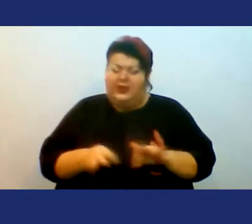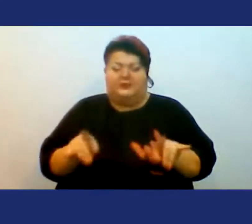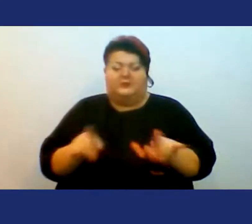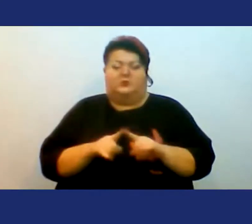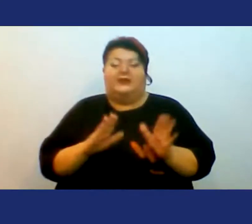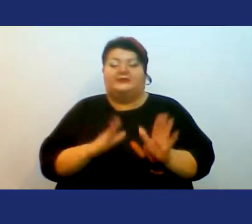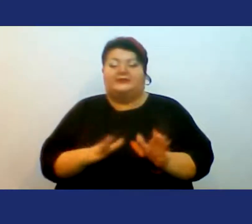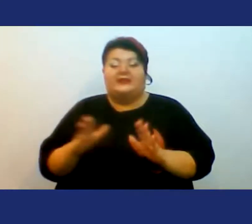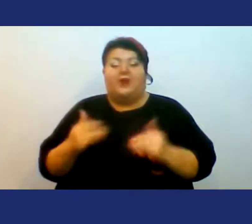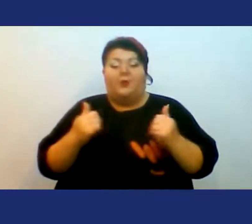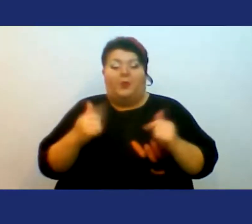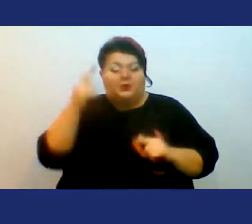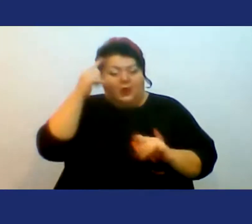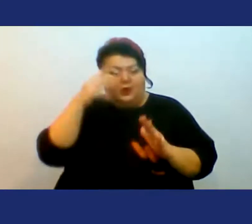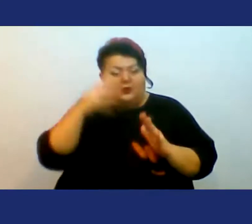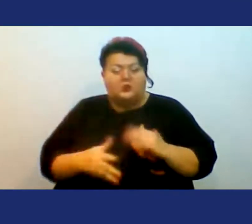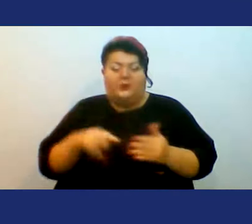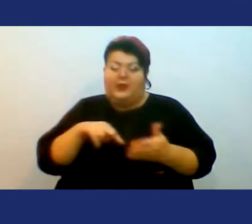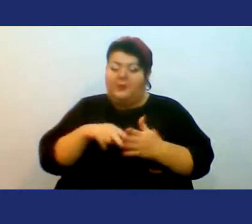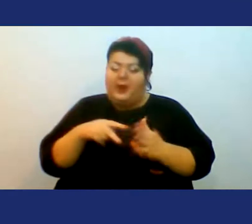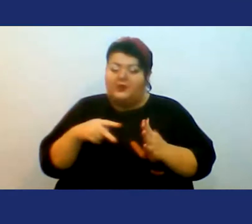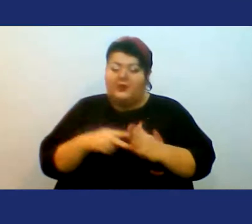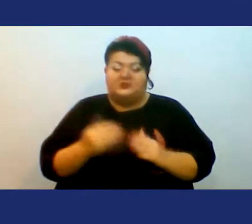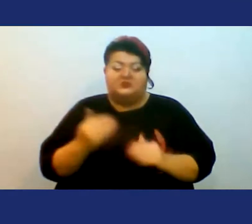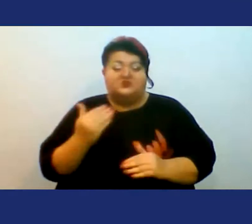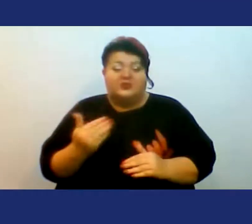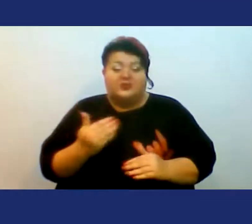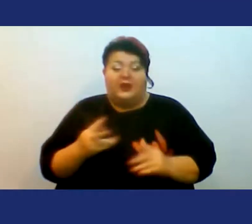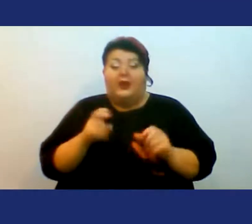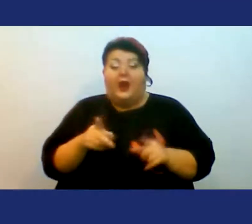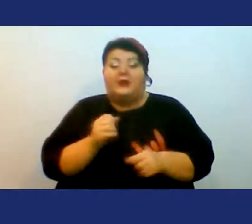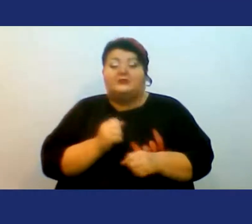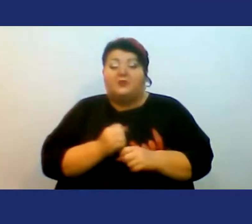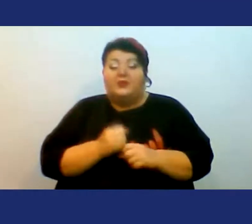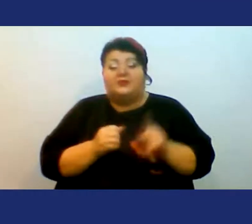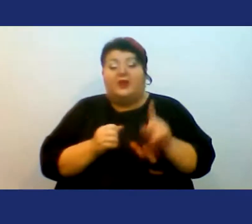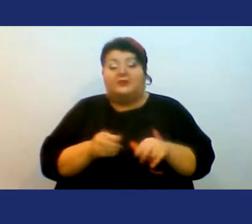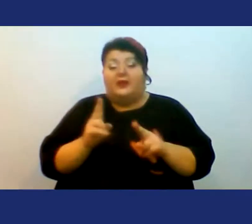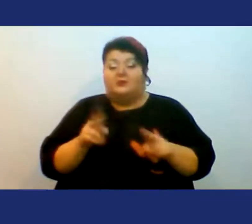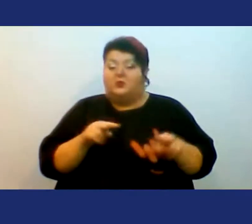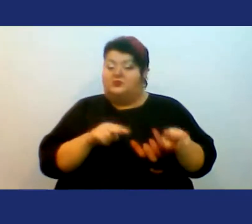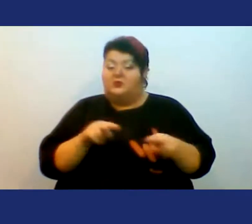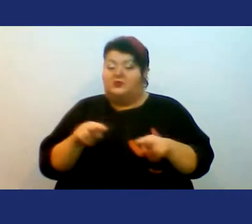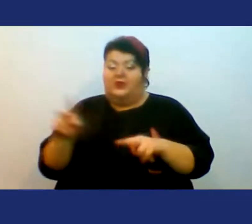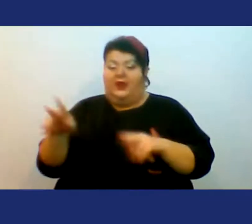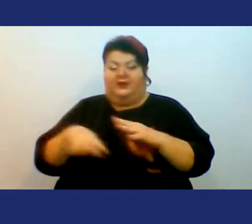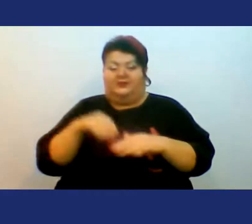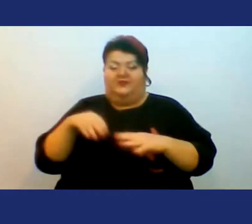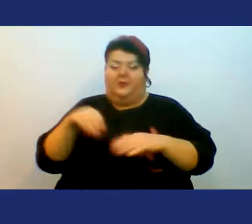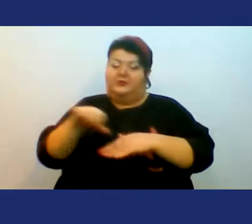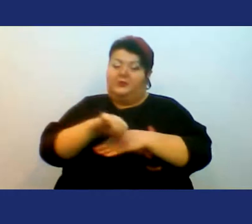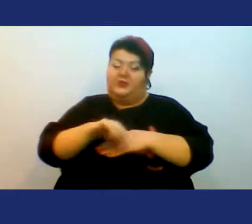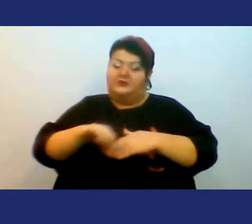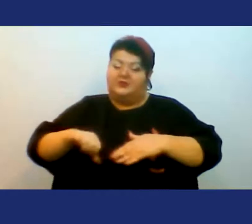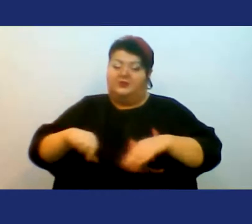those abroad, but also for people who live in the country themselves. And that's why you see so much of the discussion being